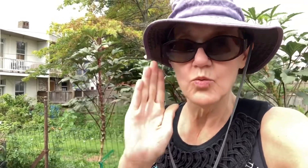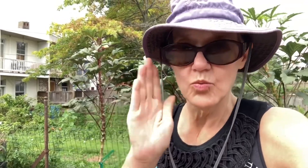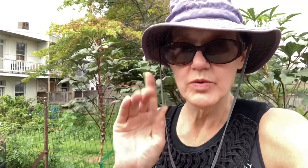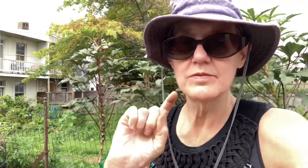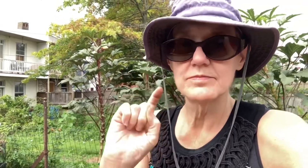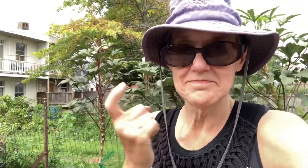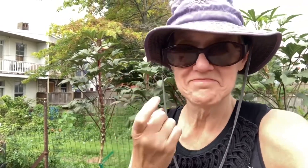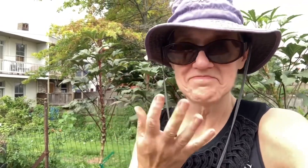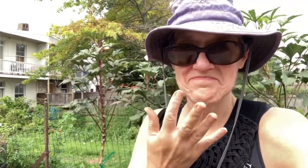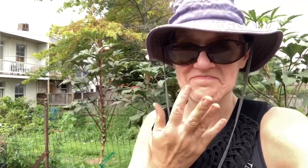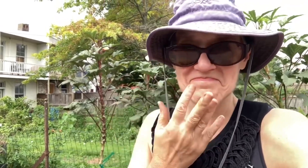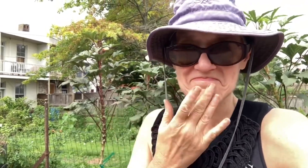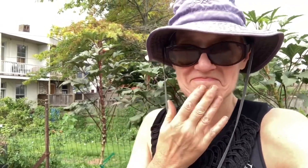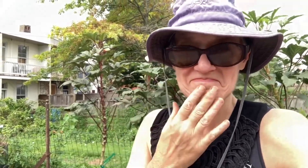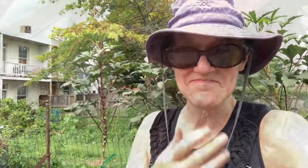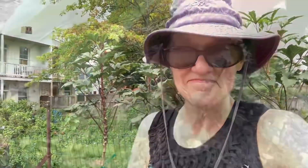but they will change color.